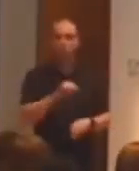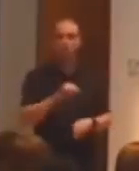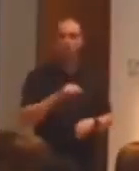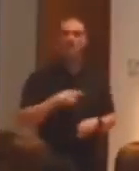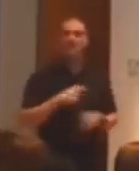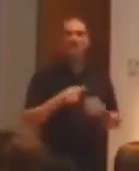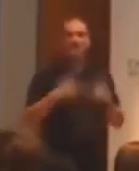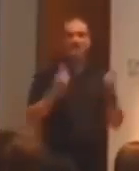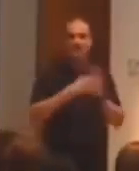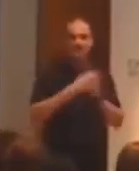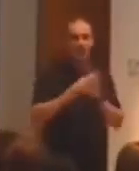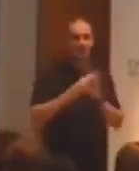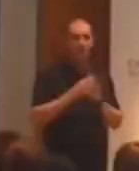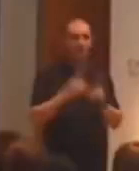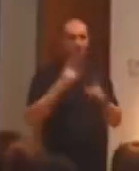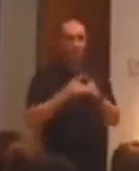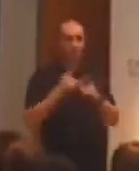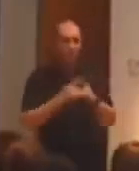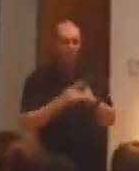recommended to pupils.